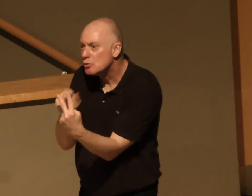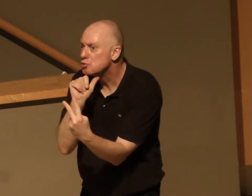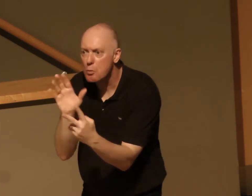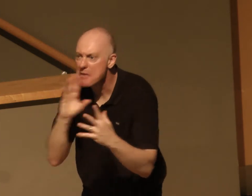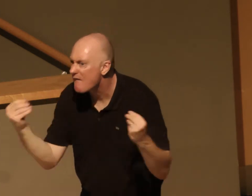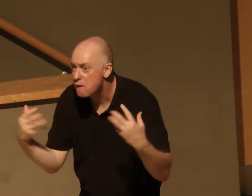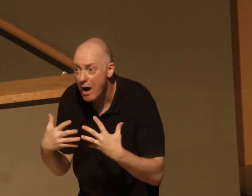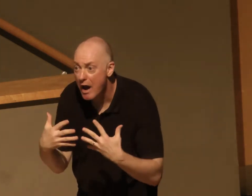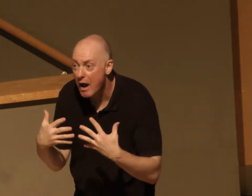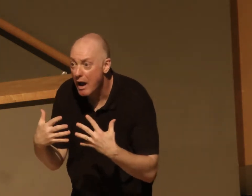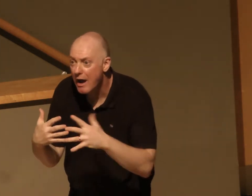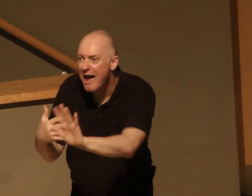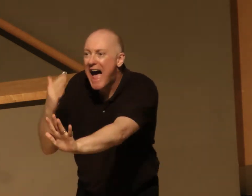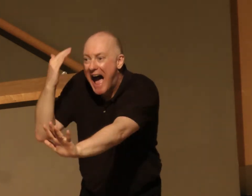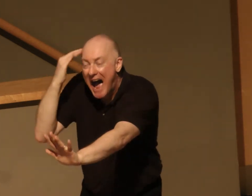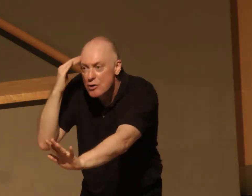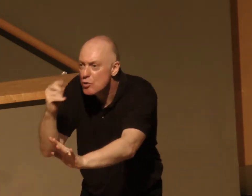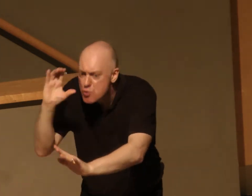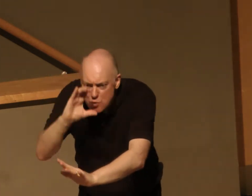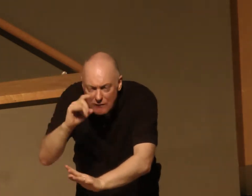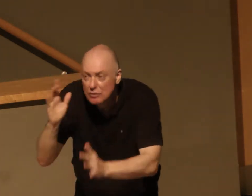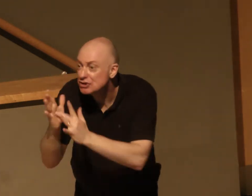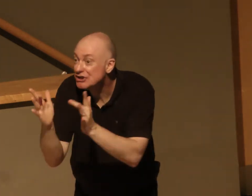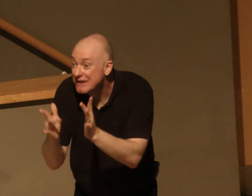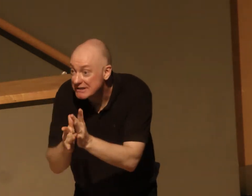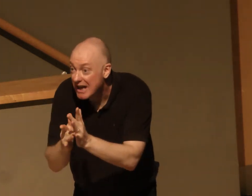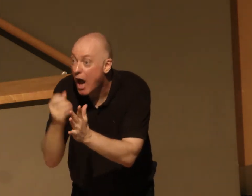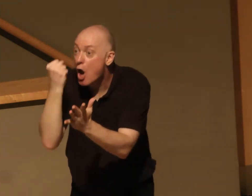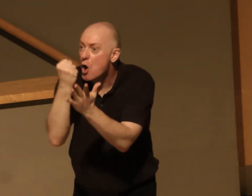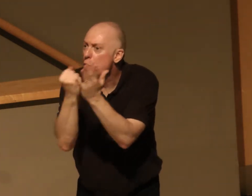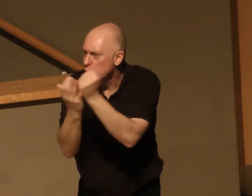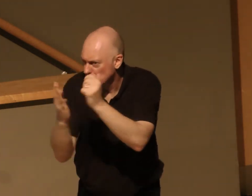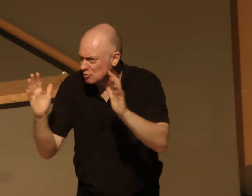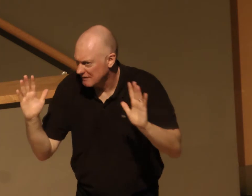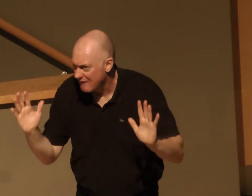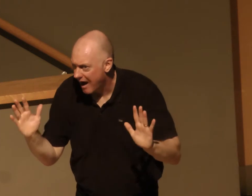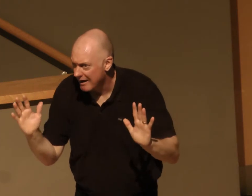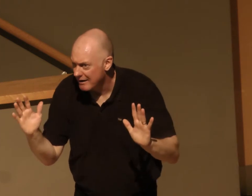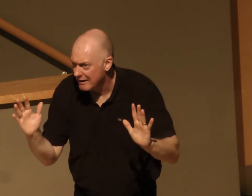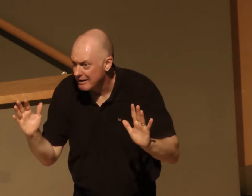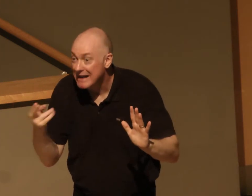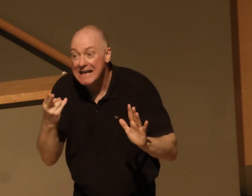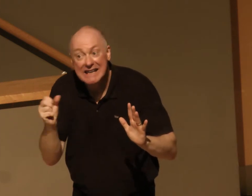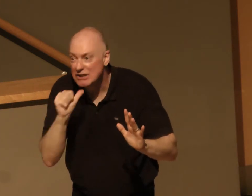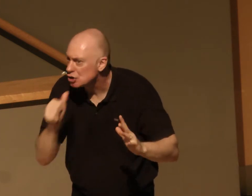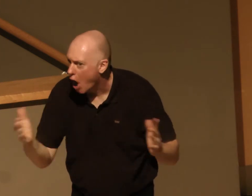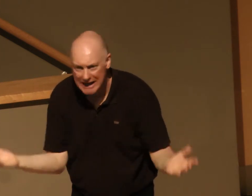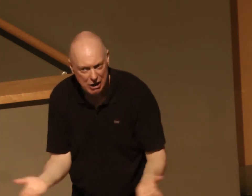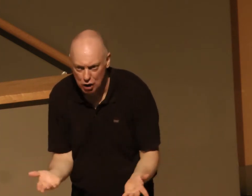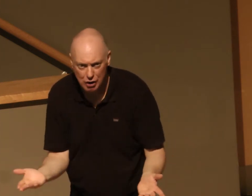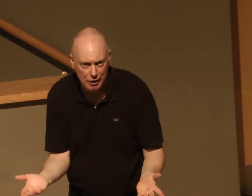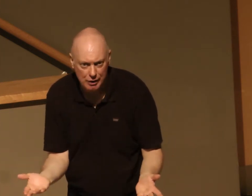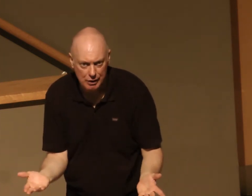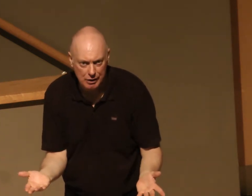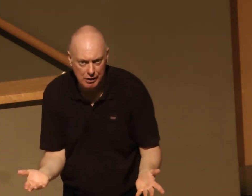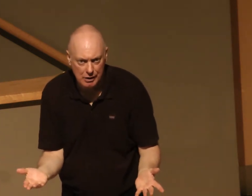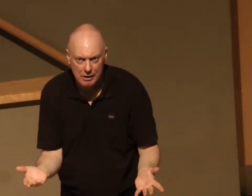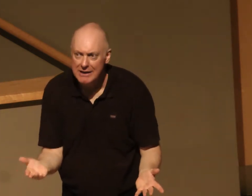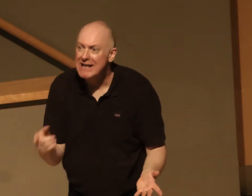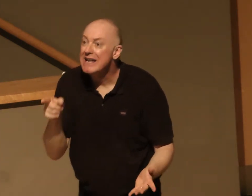for I know you seek Jesus, who was crucified. He is not here, for he is risen,